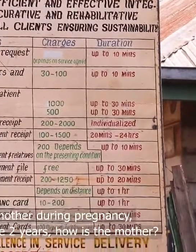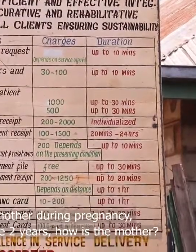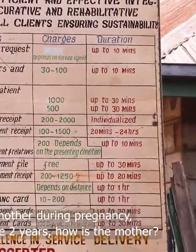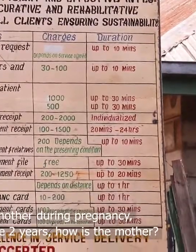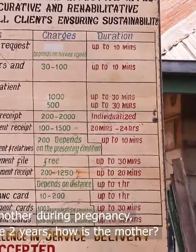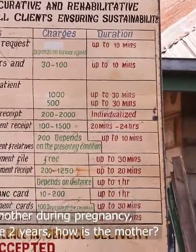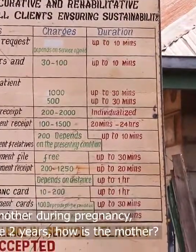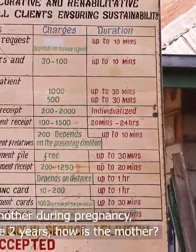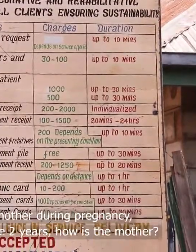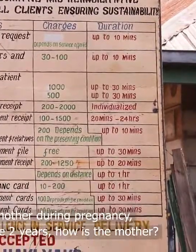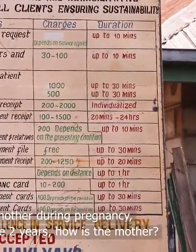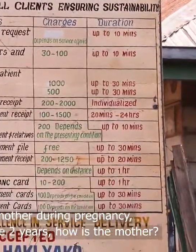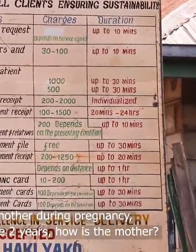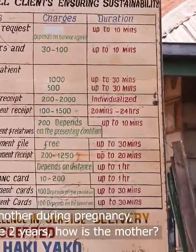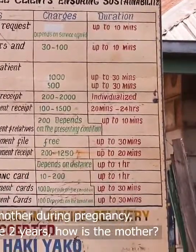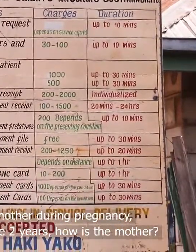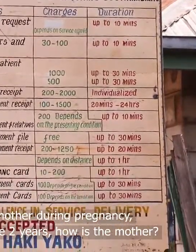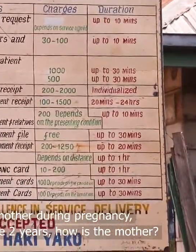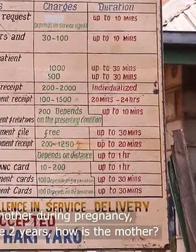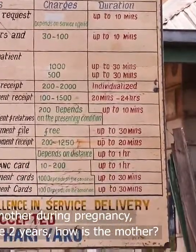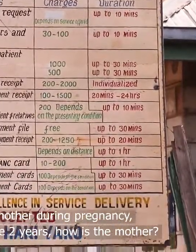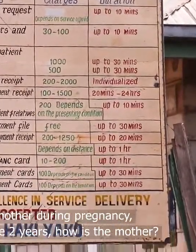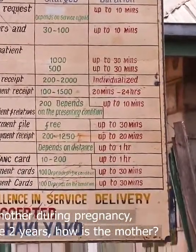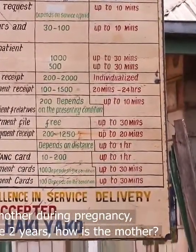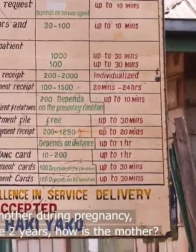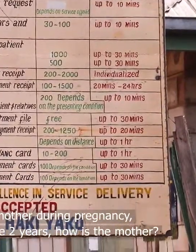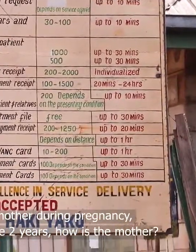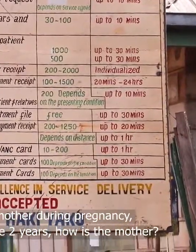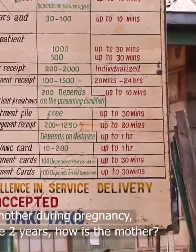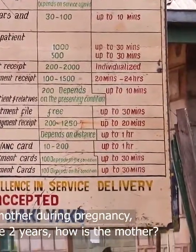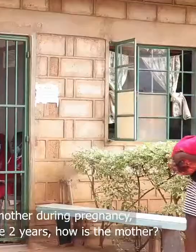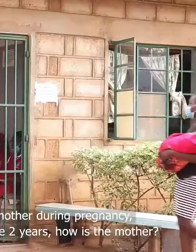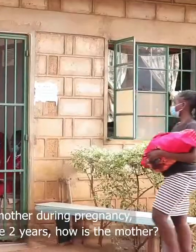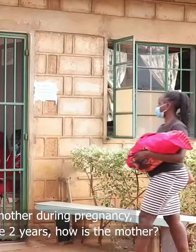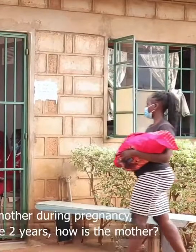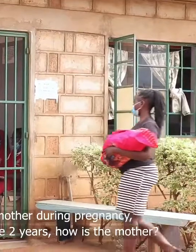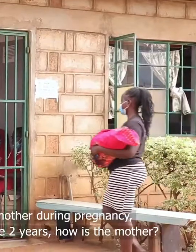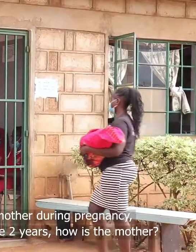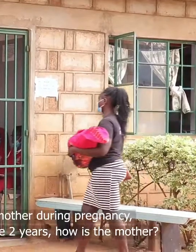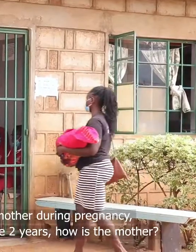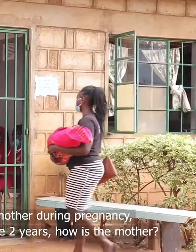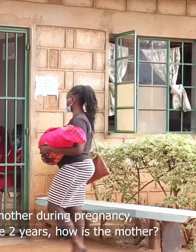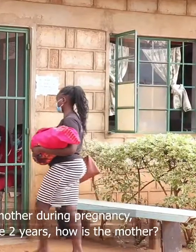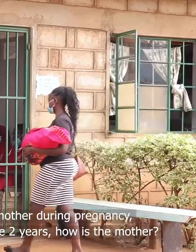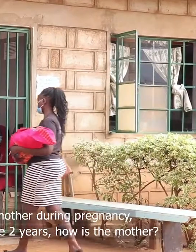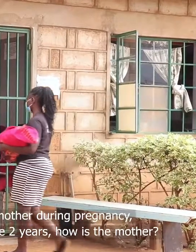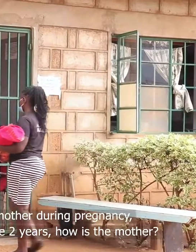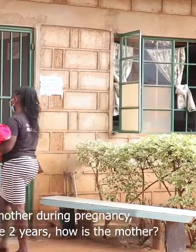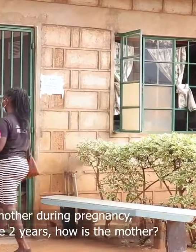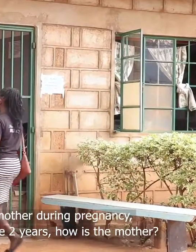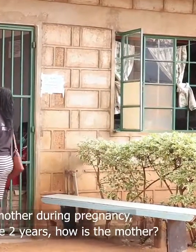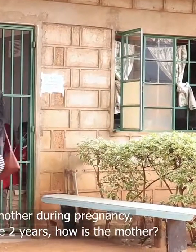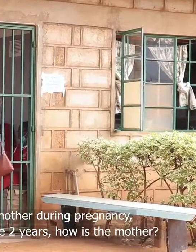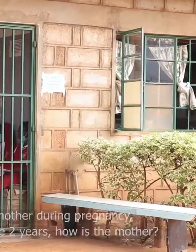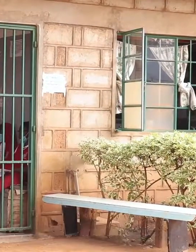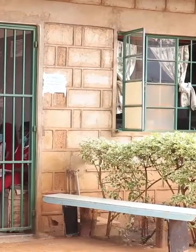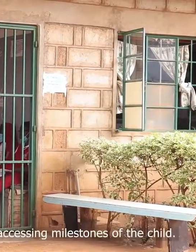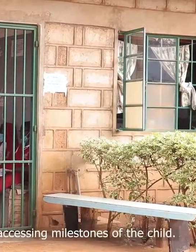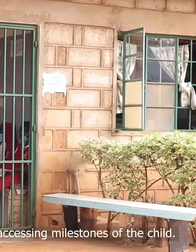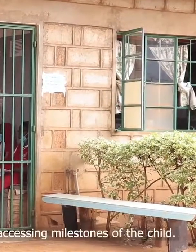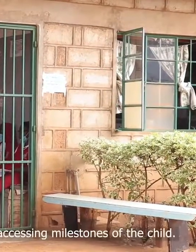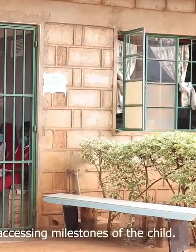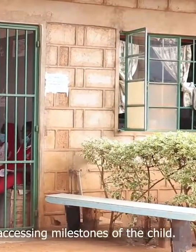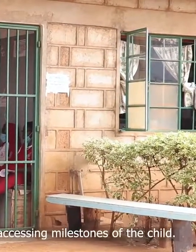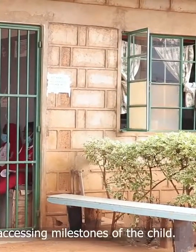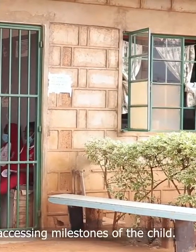of the mother during pregnancy and after pregnancy, and then during the 2 years, how is the mother?